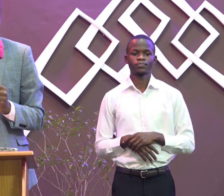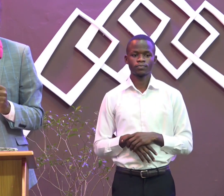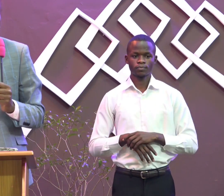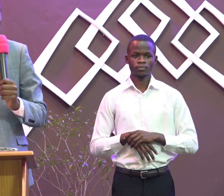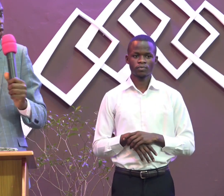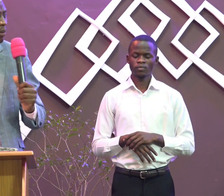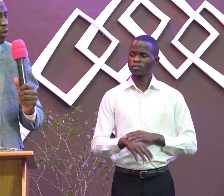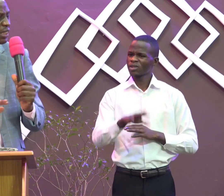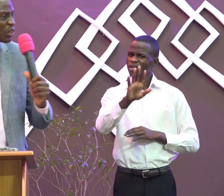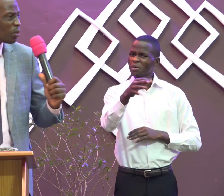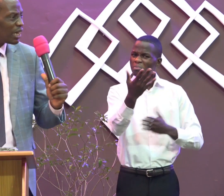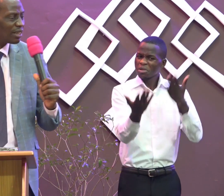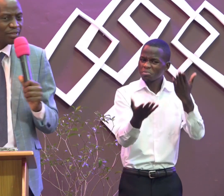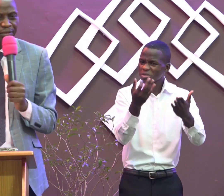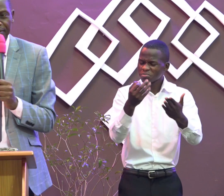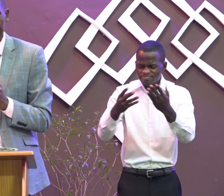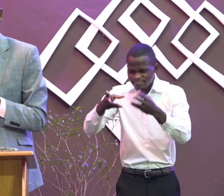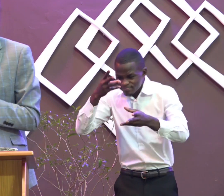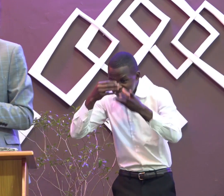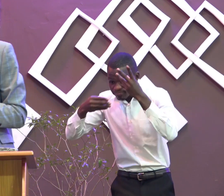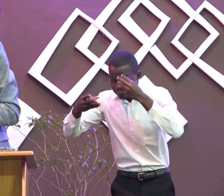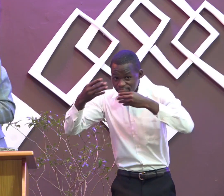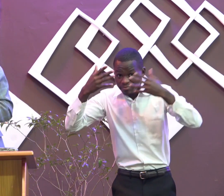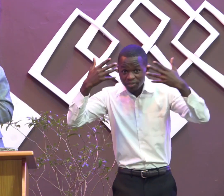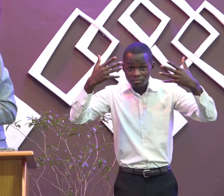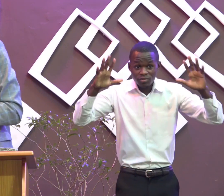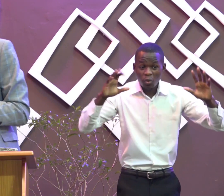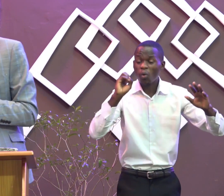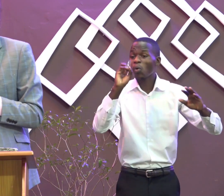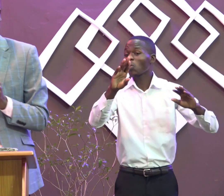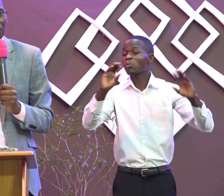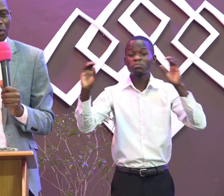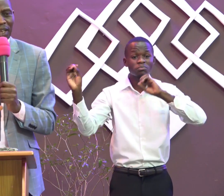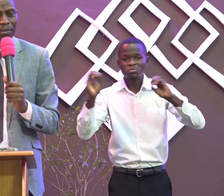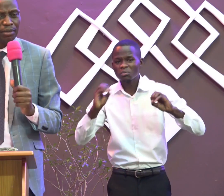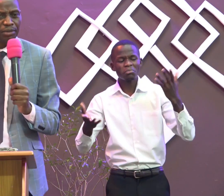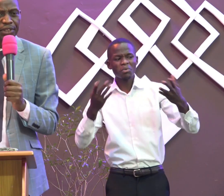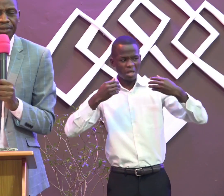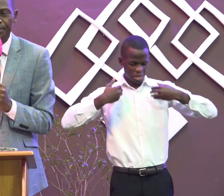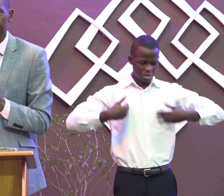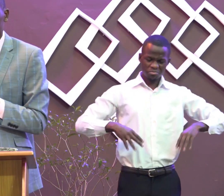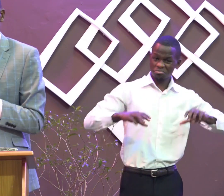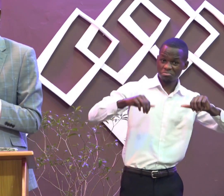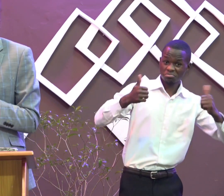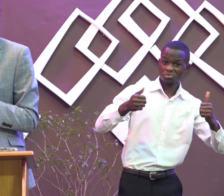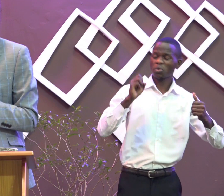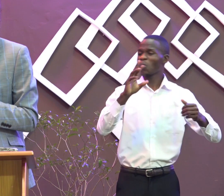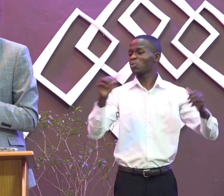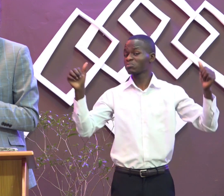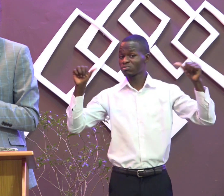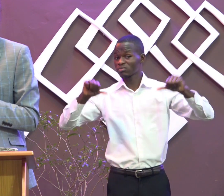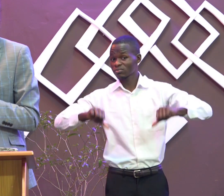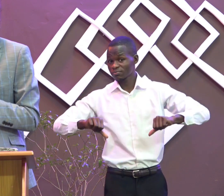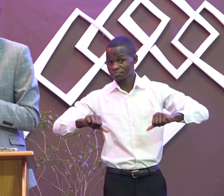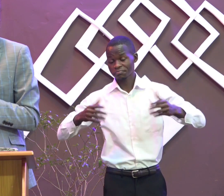fathers. Oba yasoma oba teyasoma. Whether he's educated or not. Oba yambala bubi oba yambala bulungi. Whether he dresses